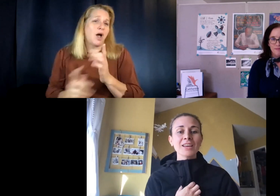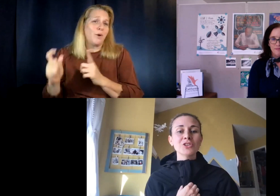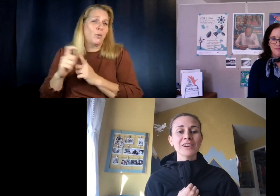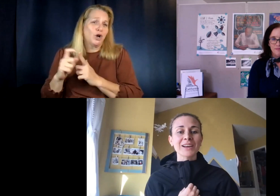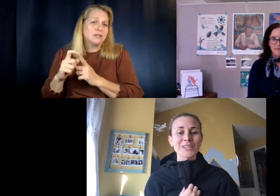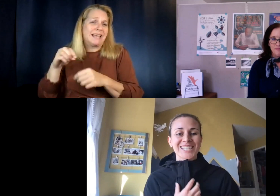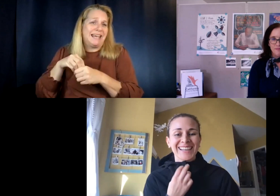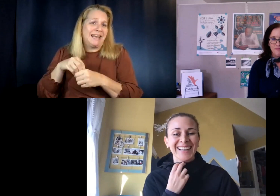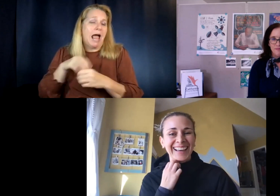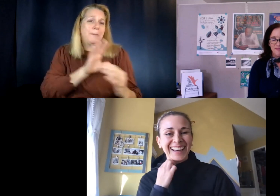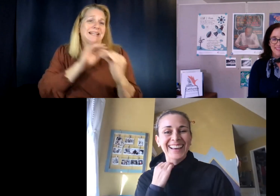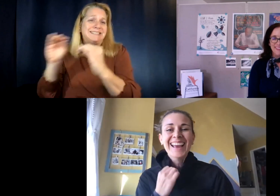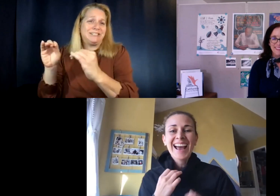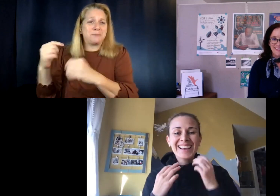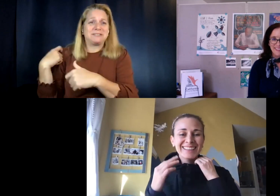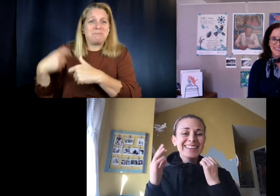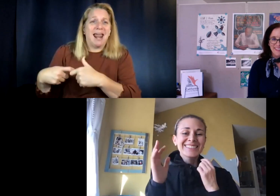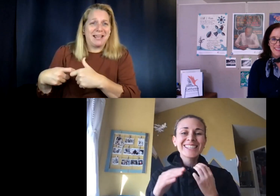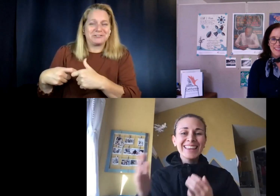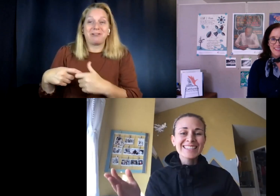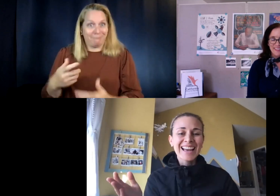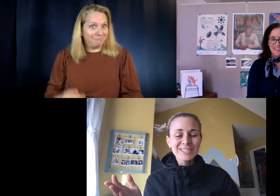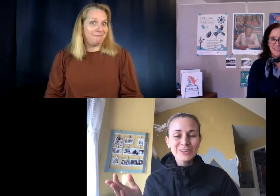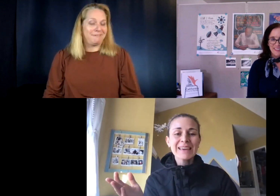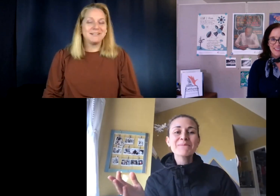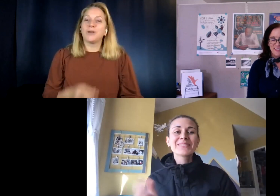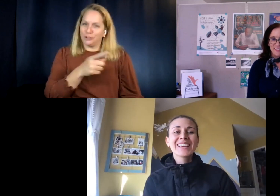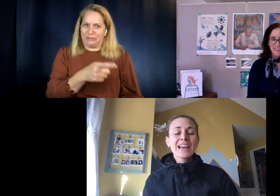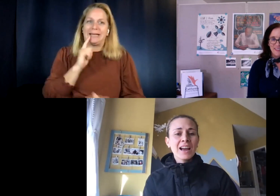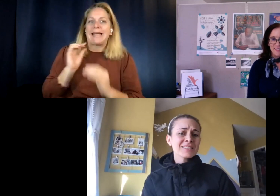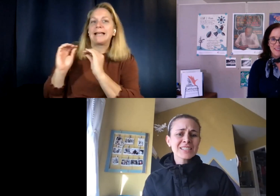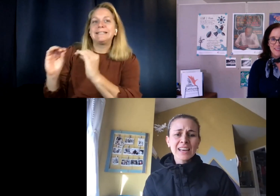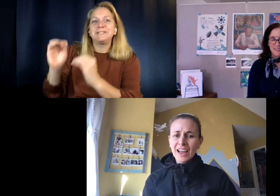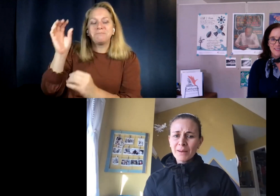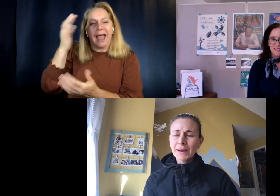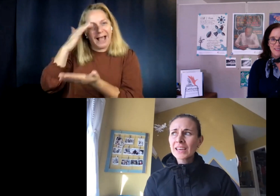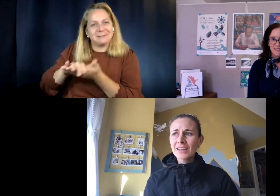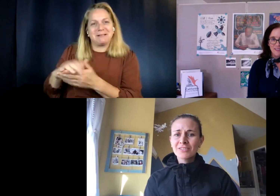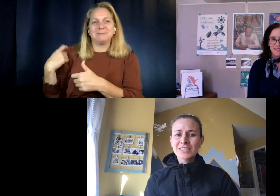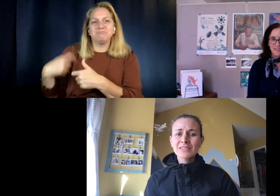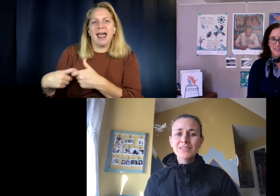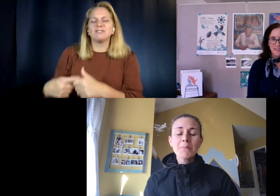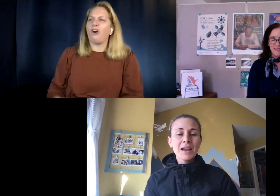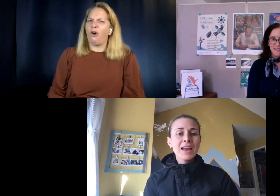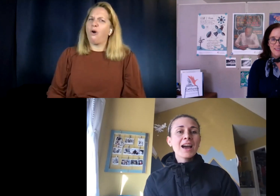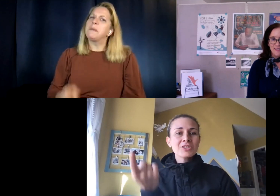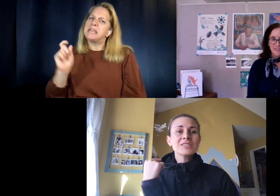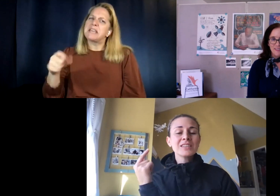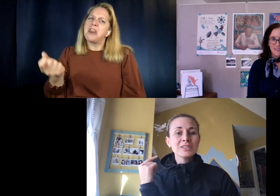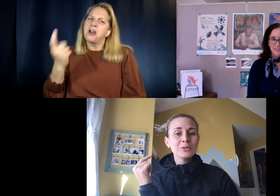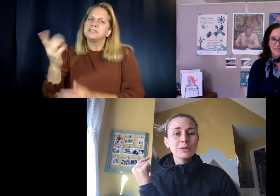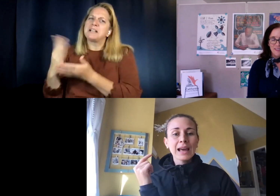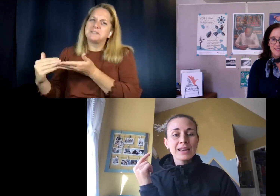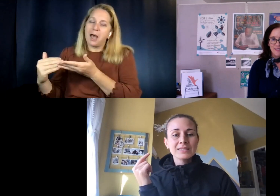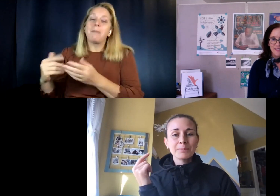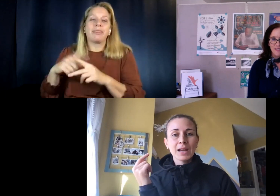in your language. And she does that to him. And she's like, but he can understand some. And she started